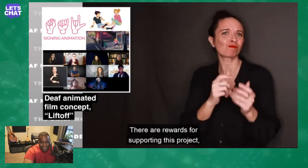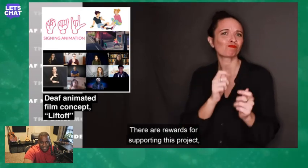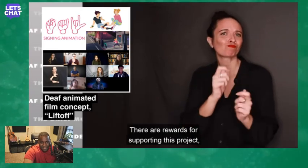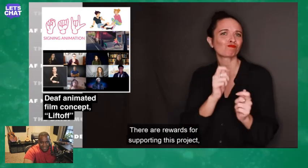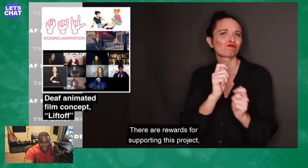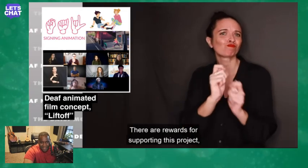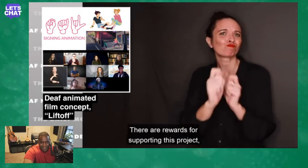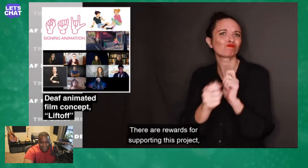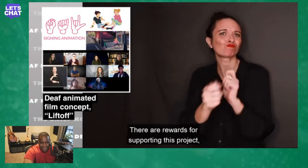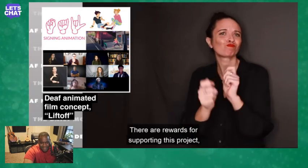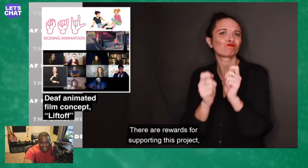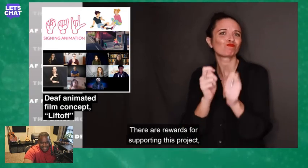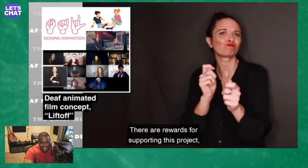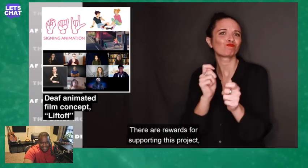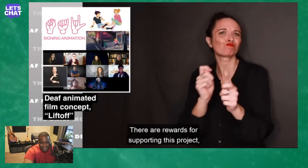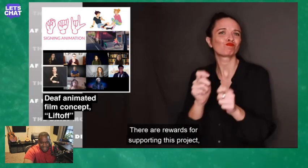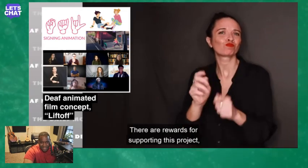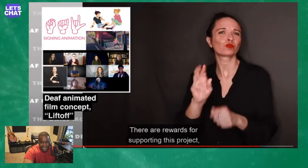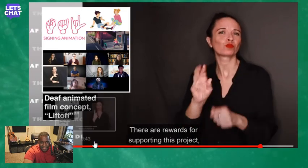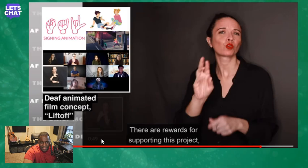Have some